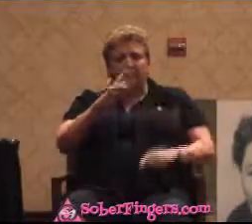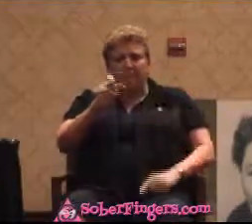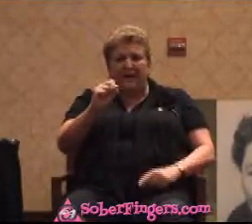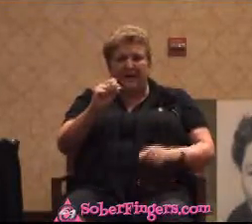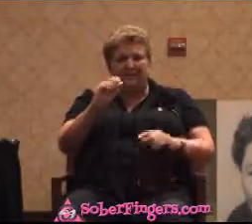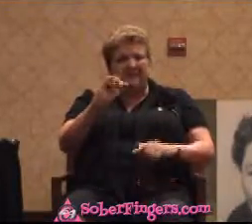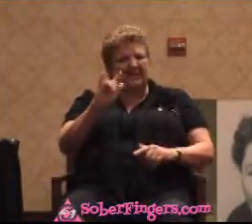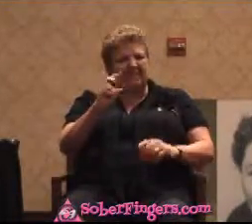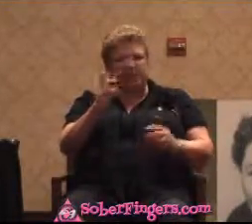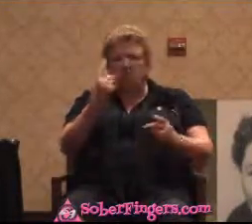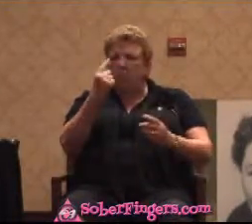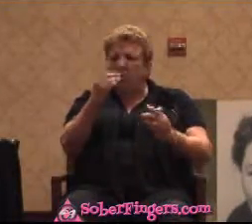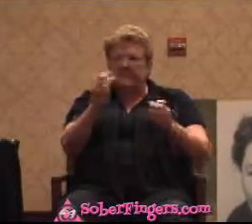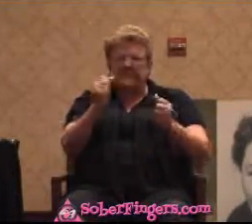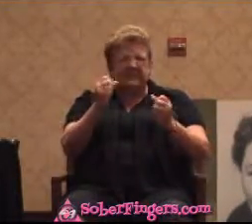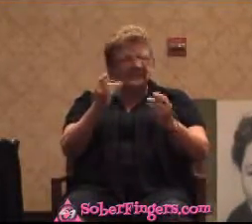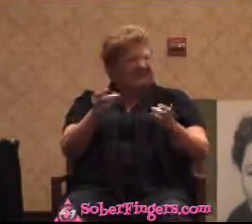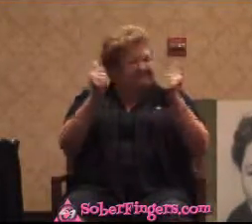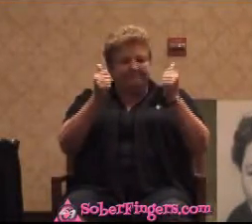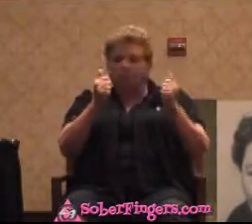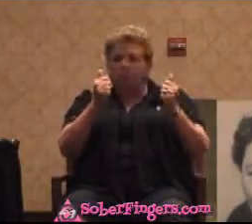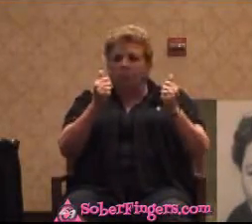split second, man, all I want to do